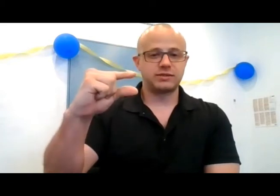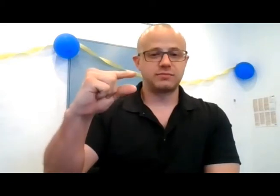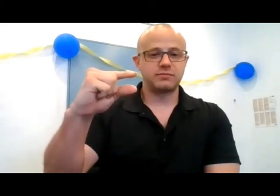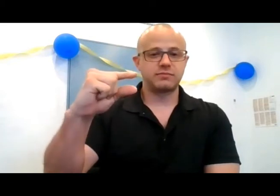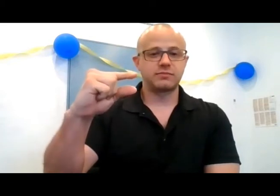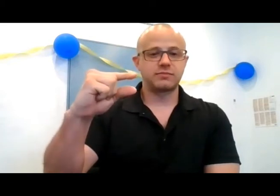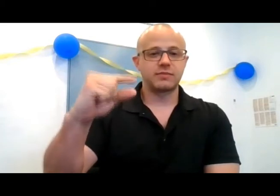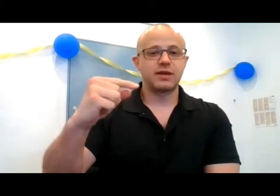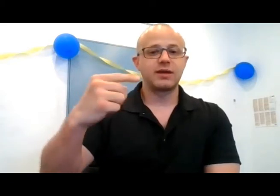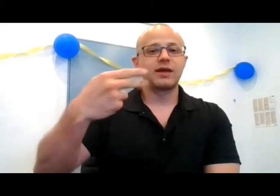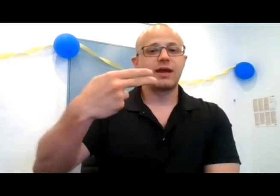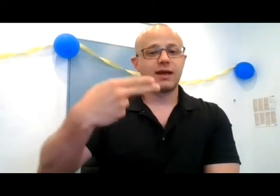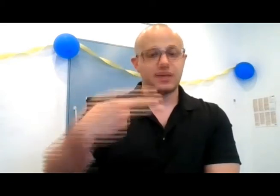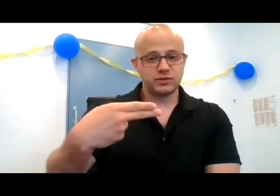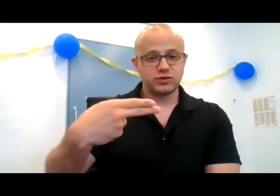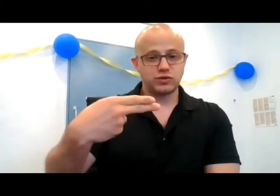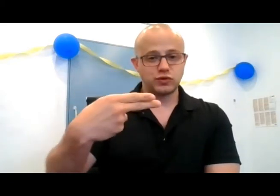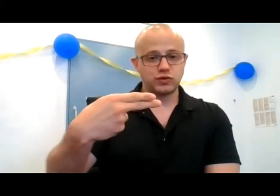G,